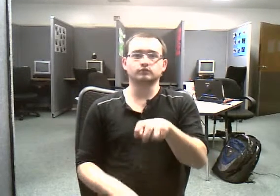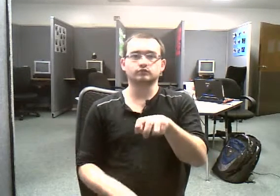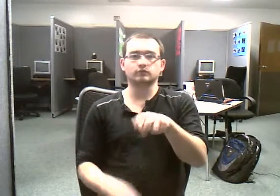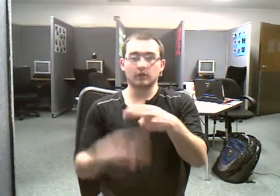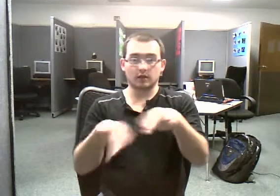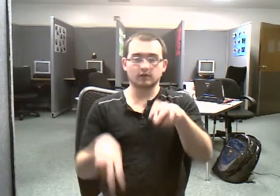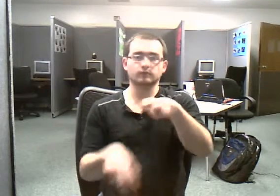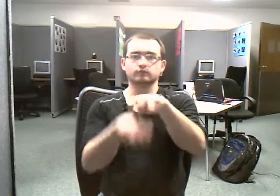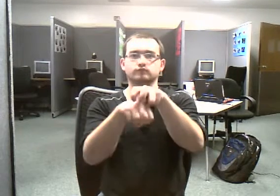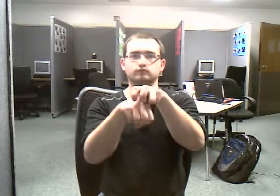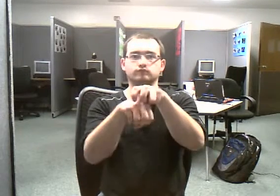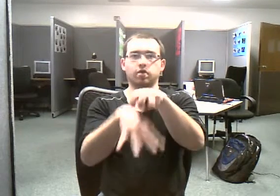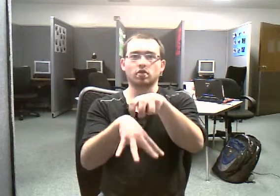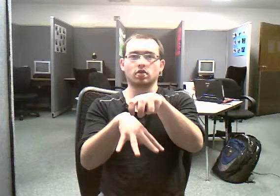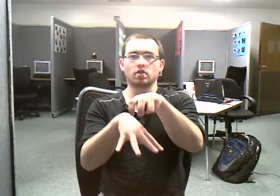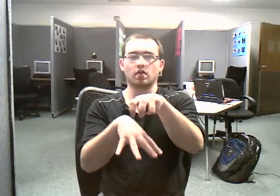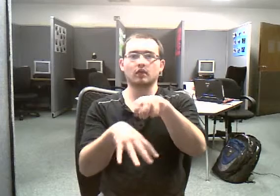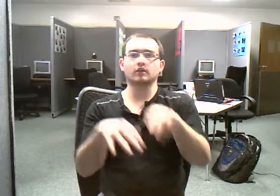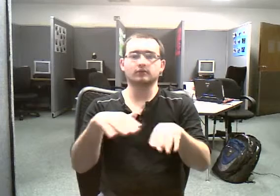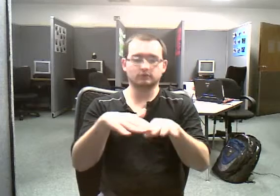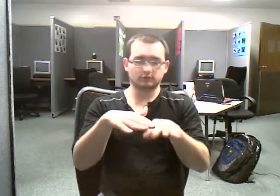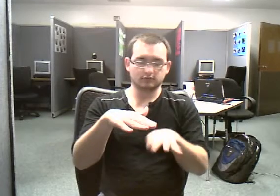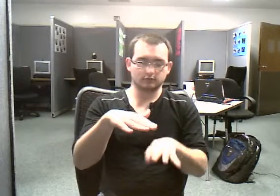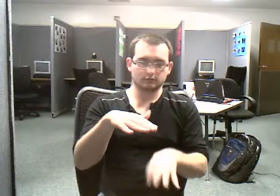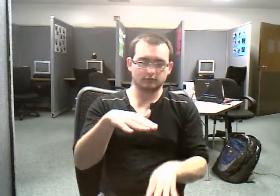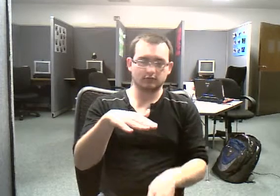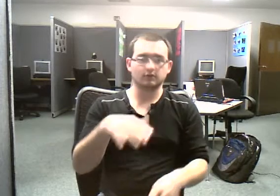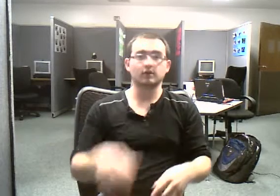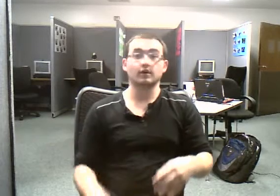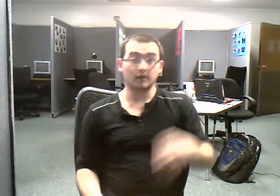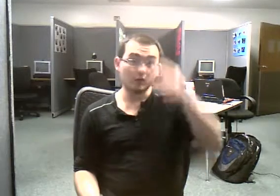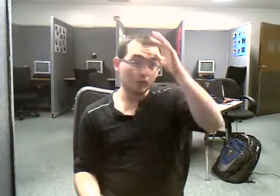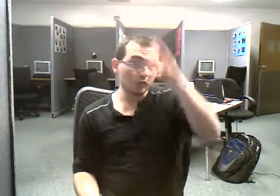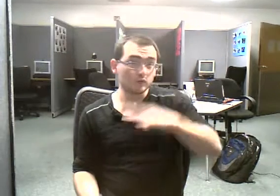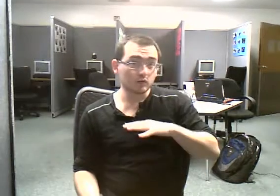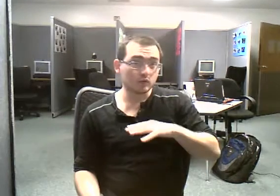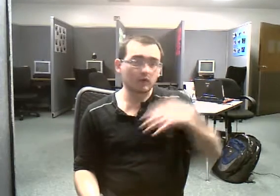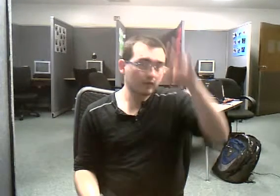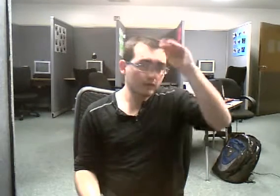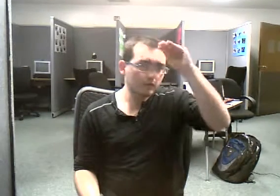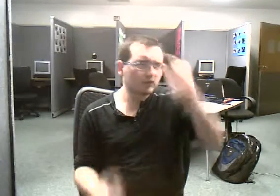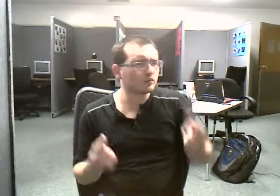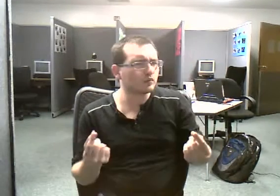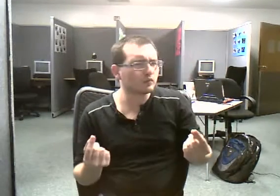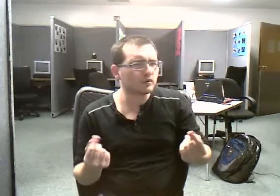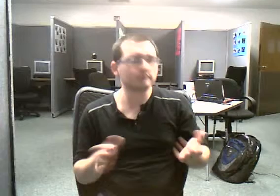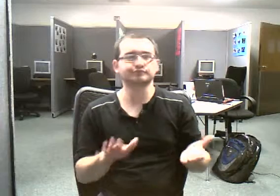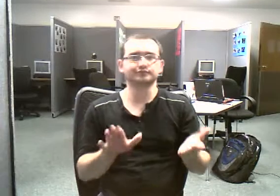of reduces the desirability of that particular lifestyle. The females come back, sit on the water, and drop their